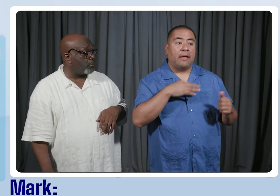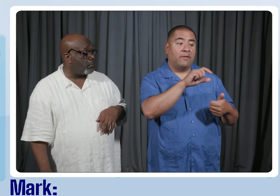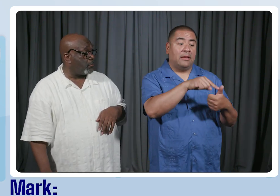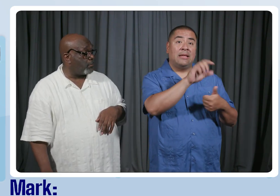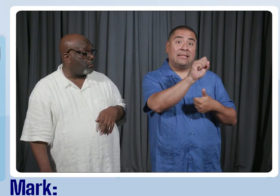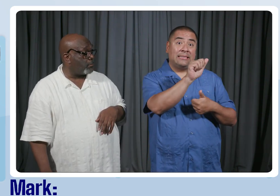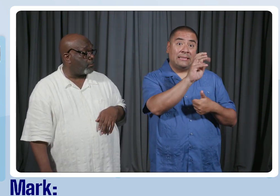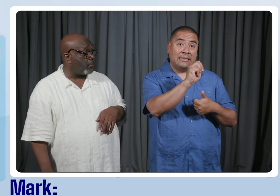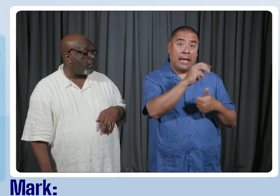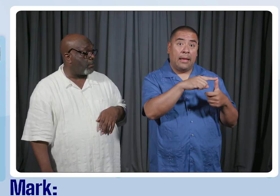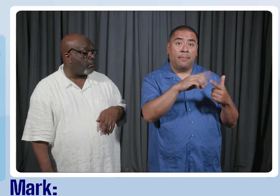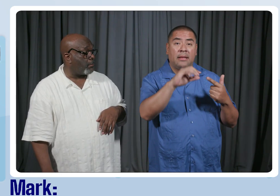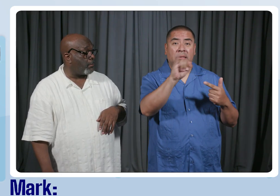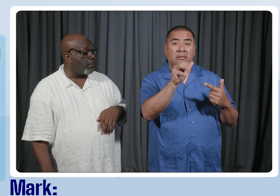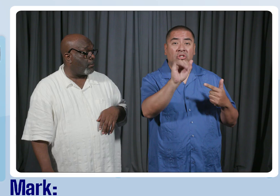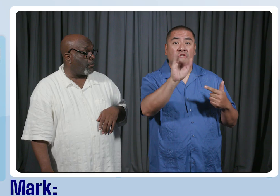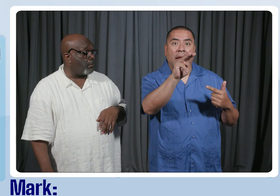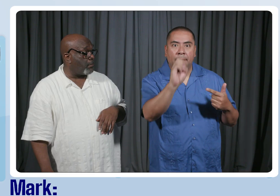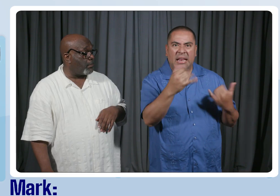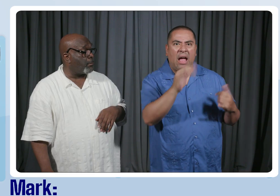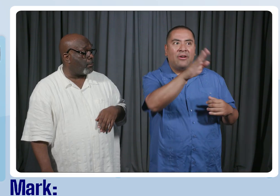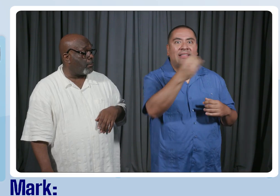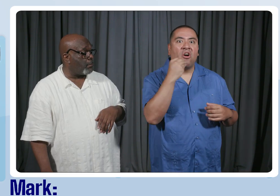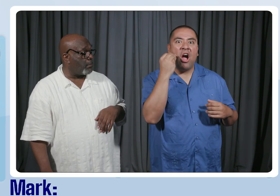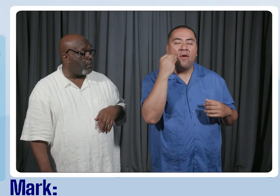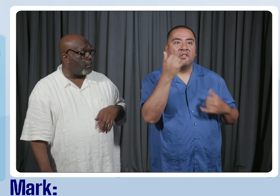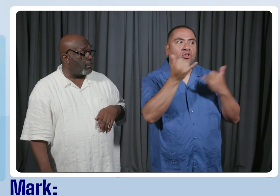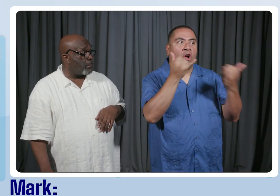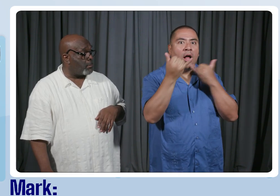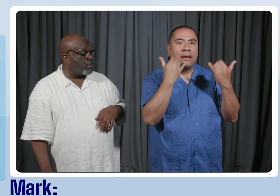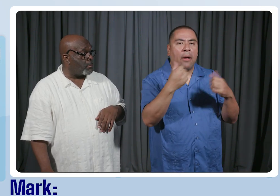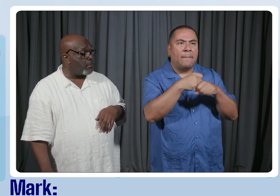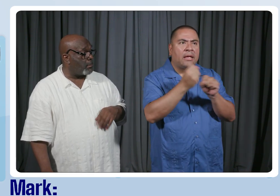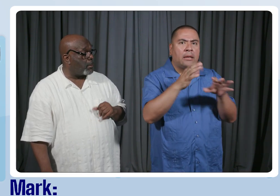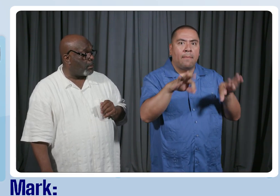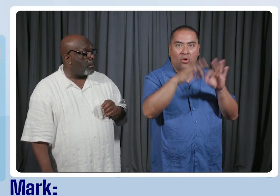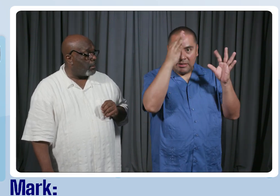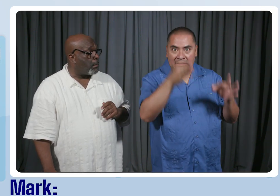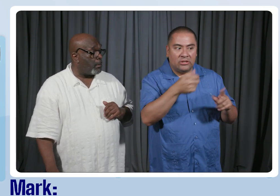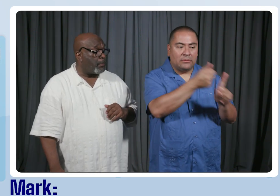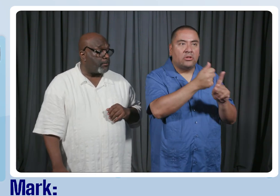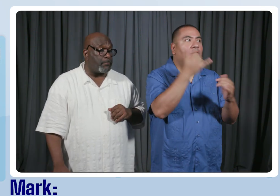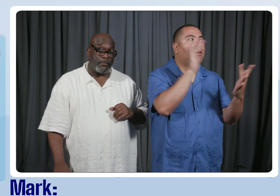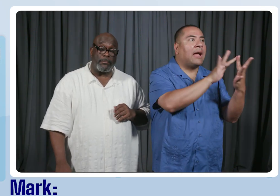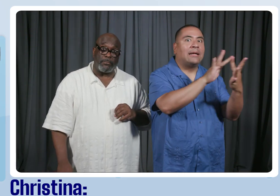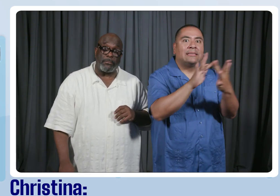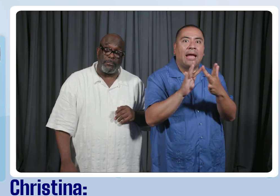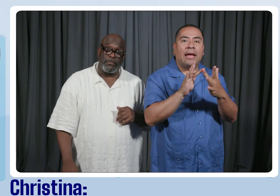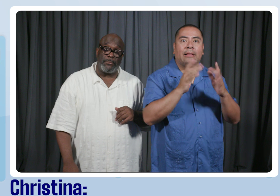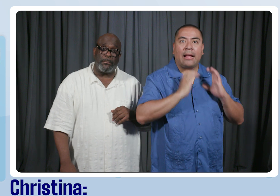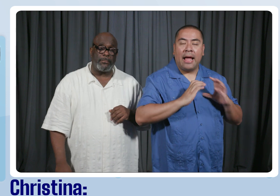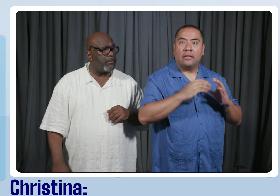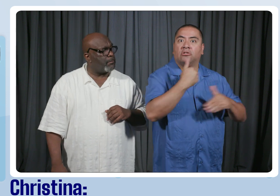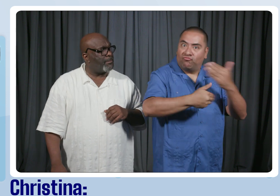at the office taking those calls and making those important decisions and getting back to our clients and keeping the HomeMod train rolling. And are